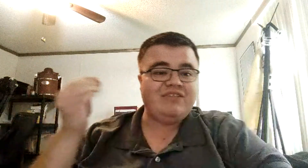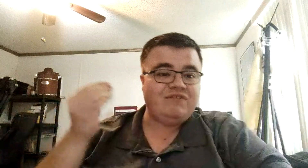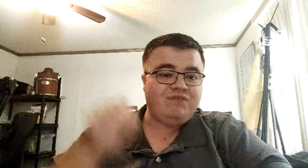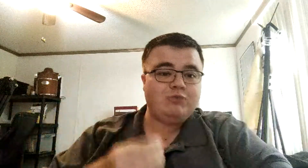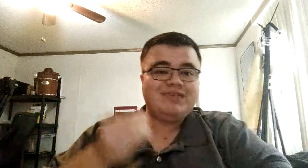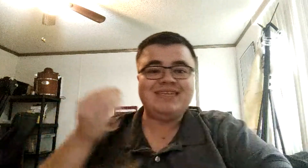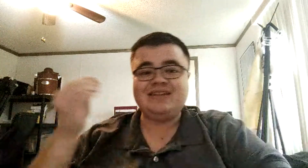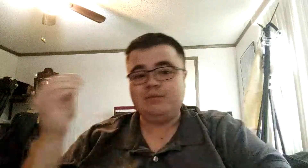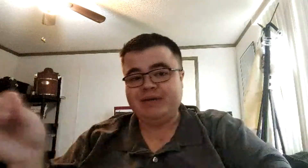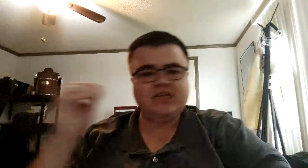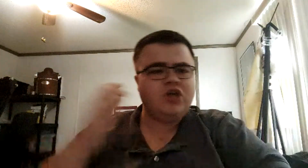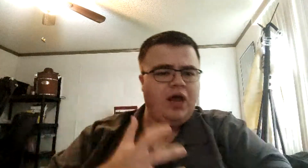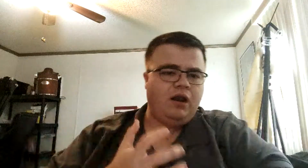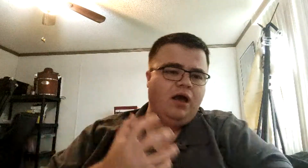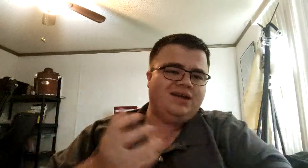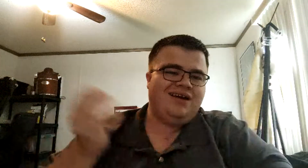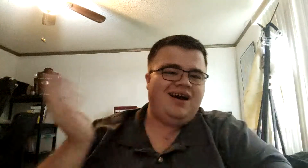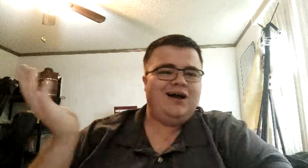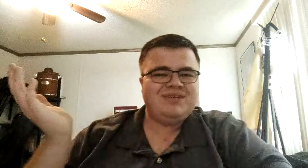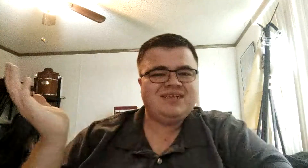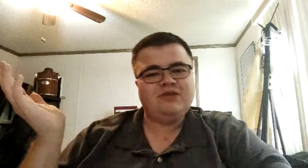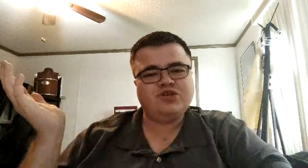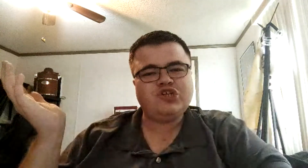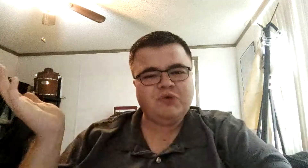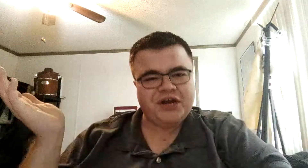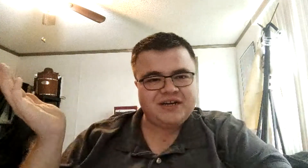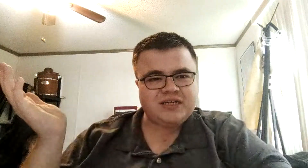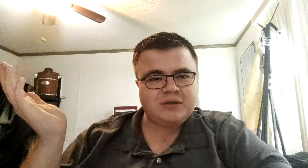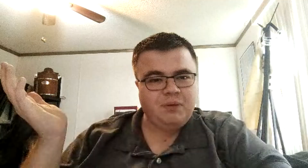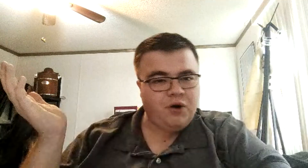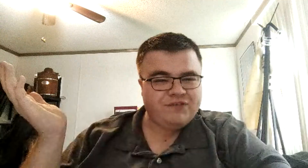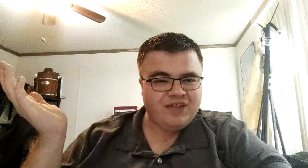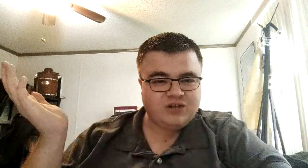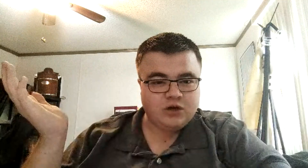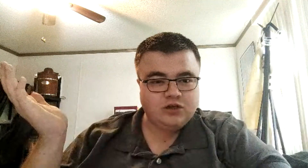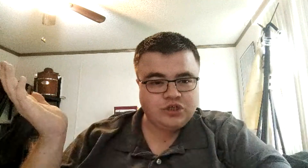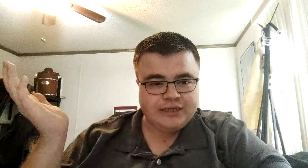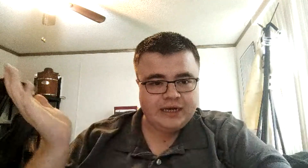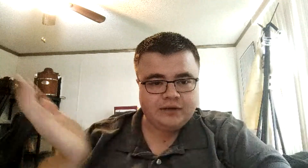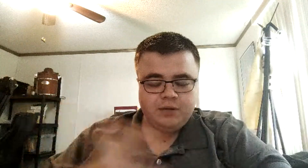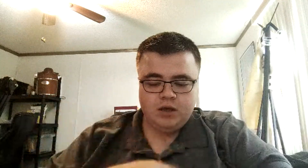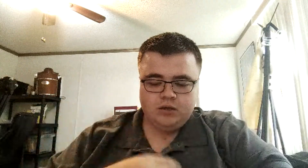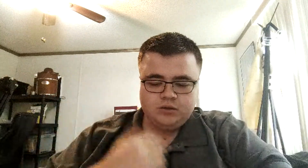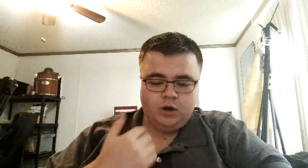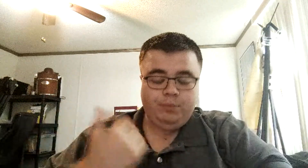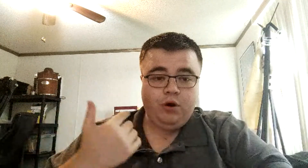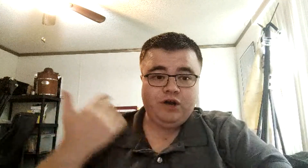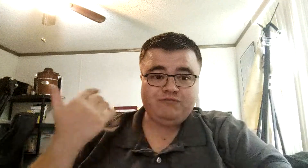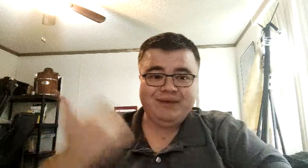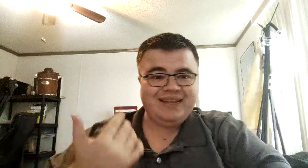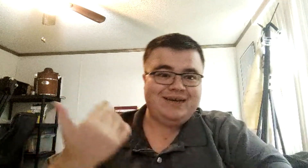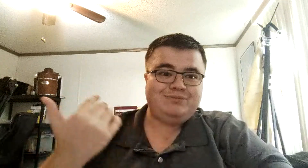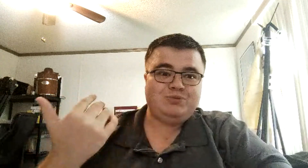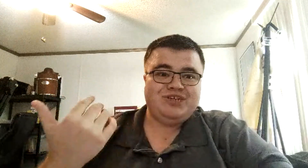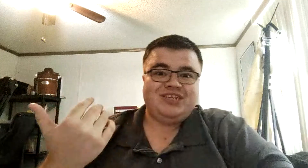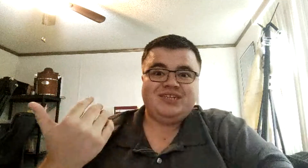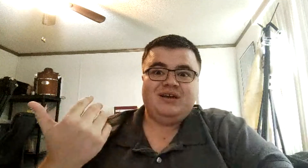the frequency, the pitch. A lot of times it was struggling part of that to understand. So part of relapse, which is